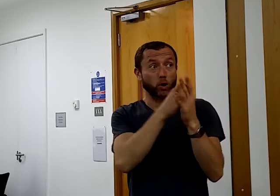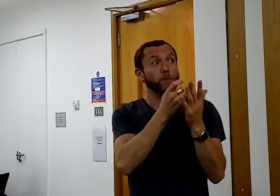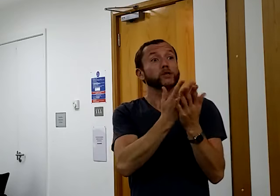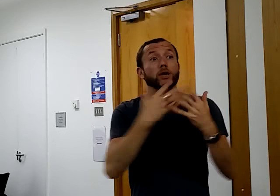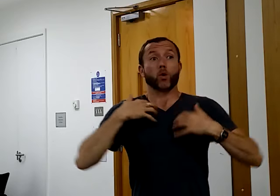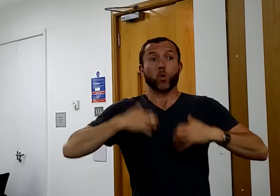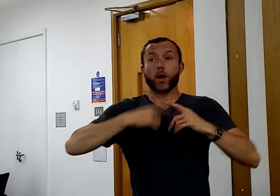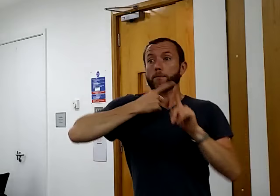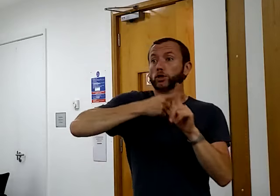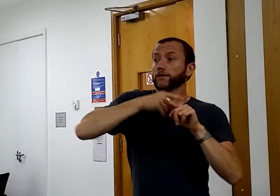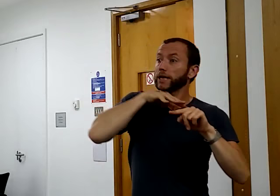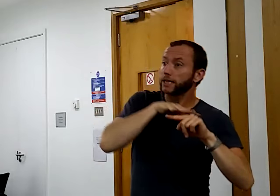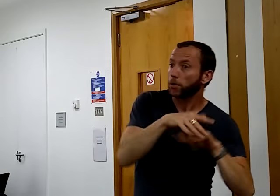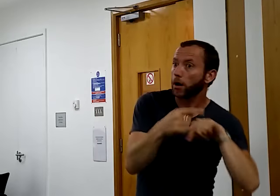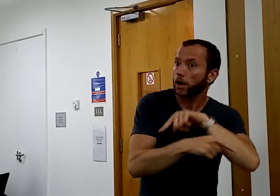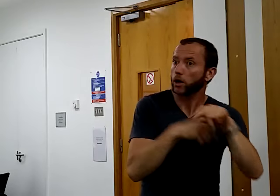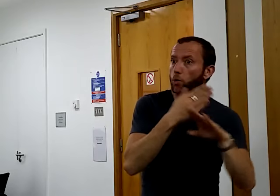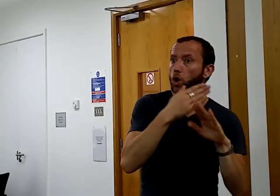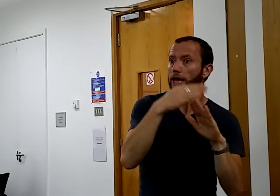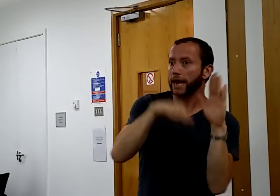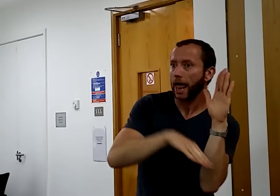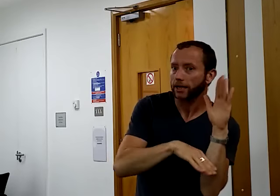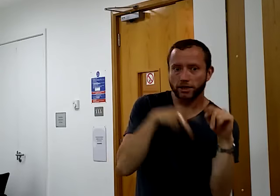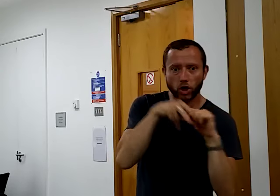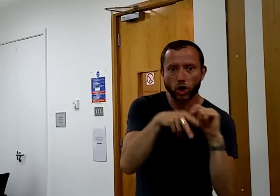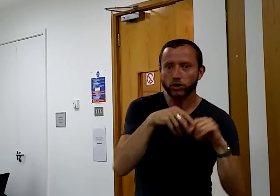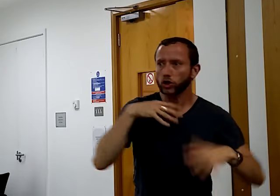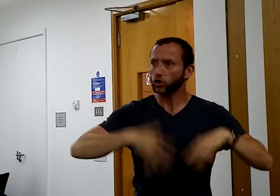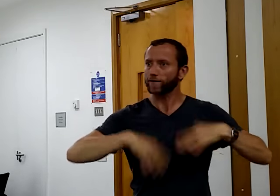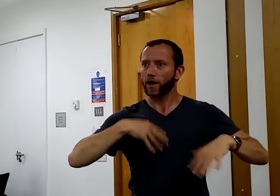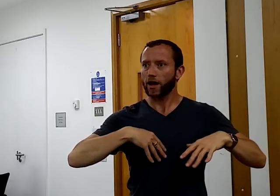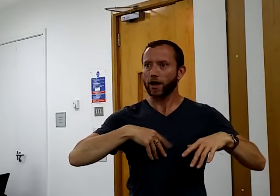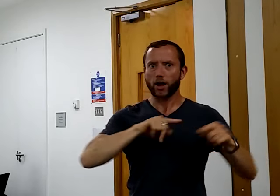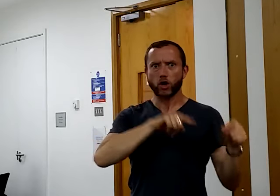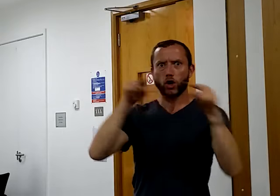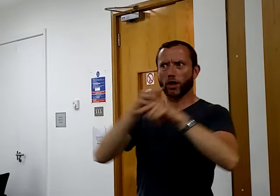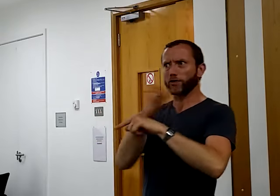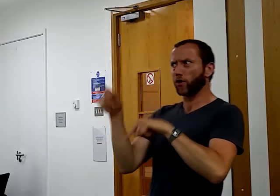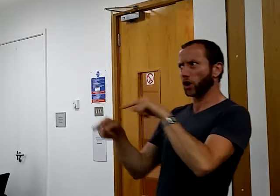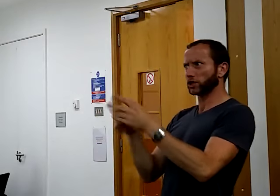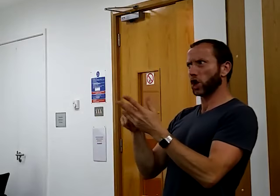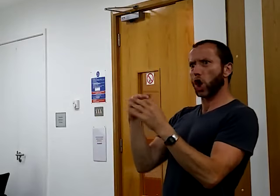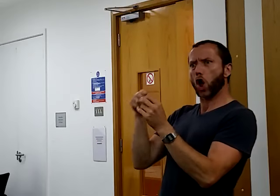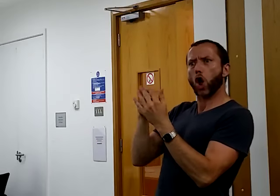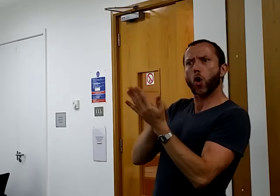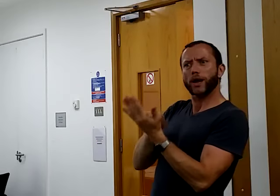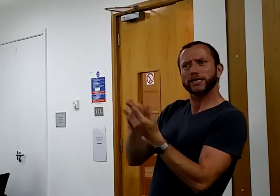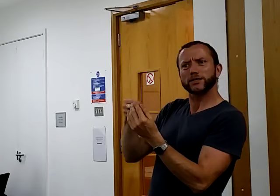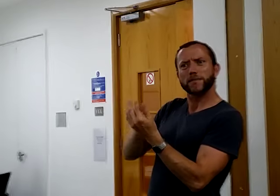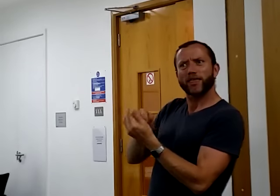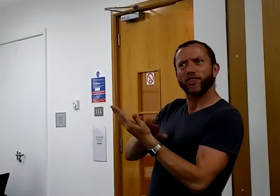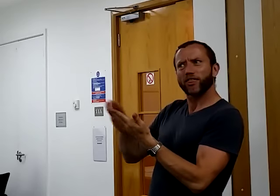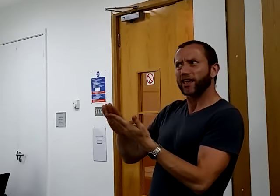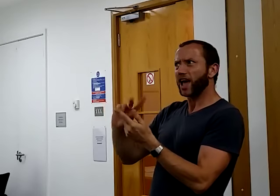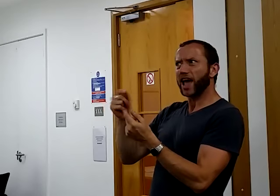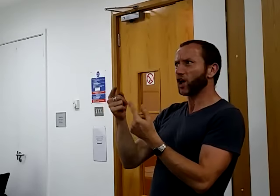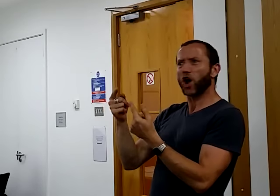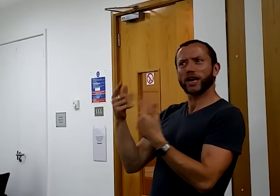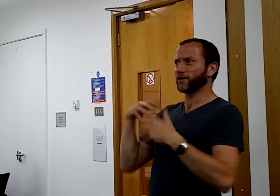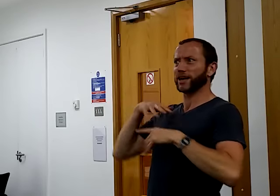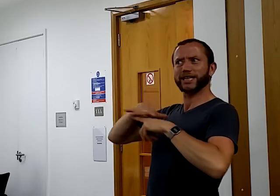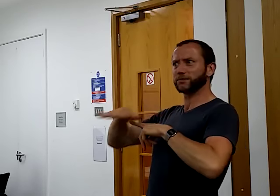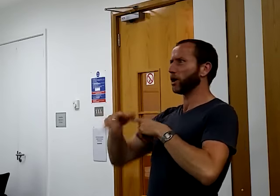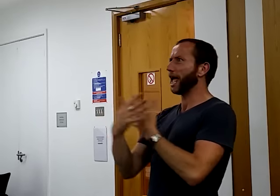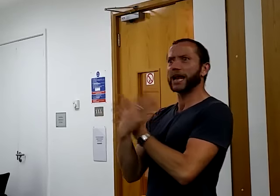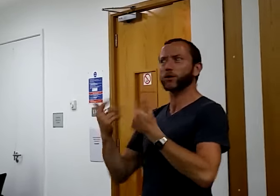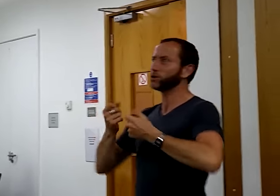inspires people who've suffered under those cuts. When you look at the other side, you look at Owen Smith, he can't even inspire his own campaign team at his own launch to even